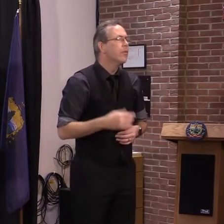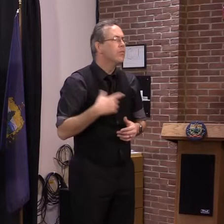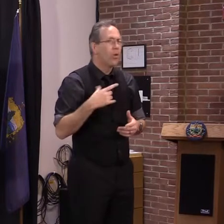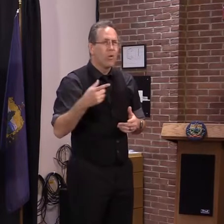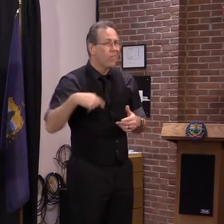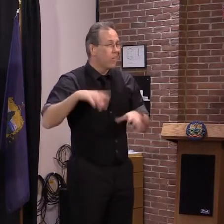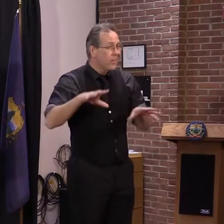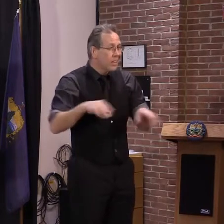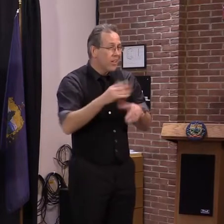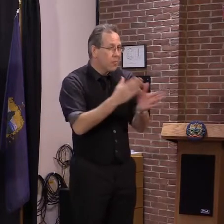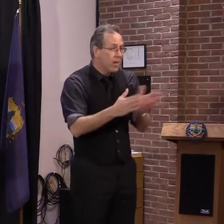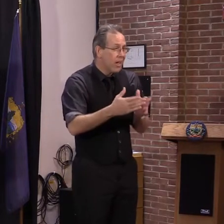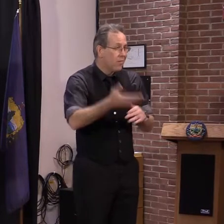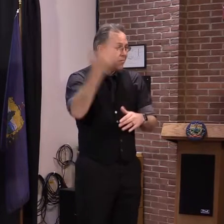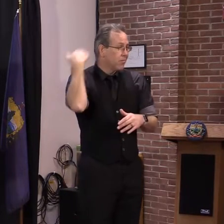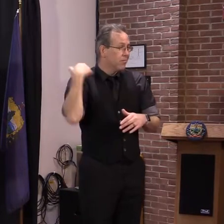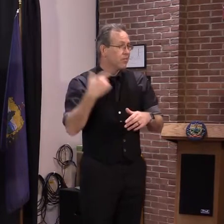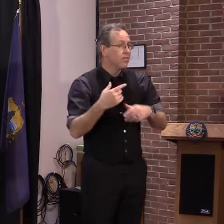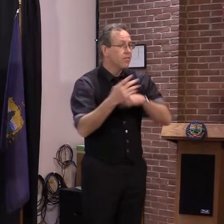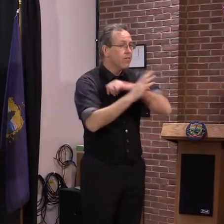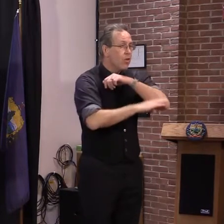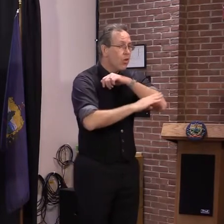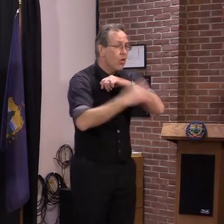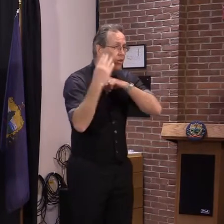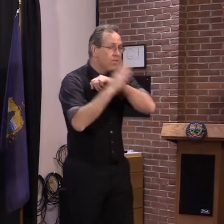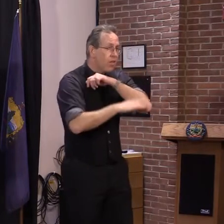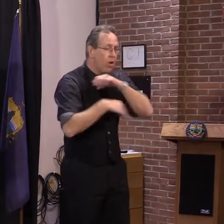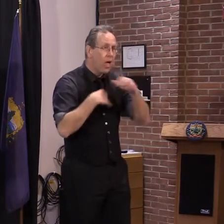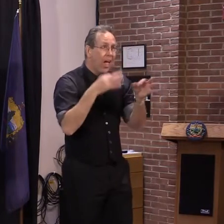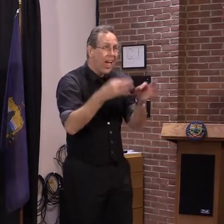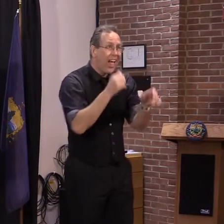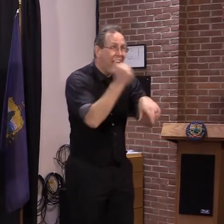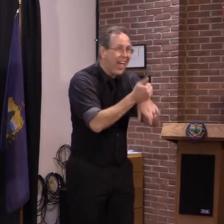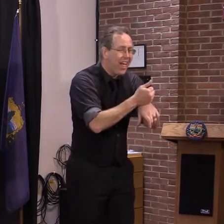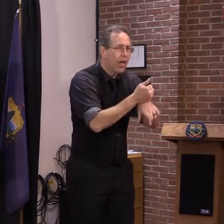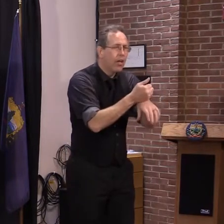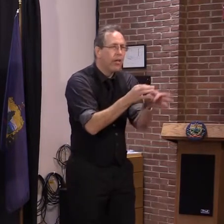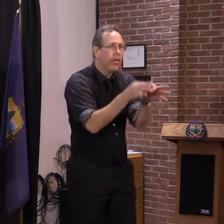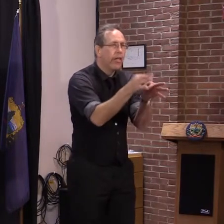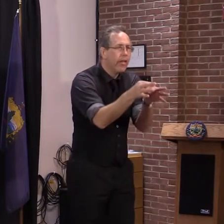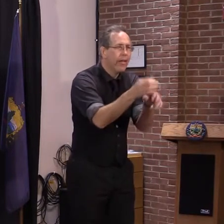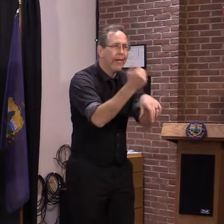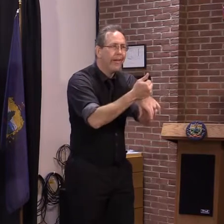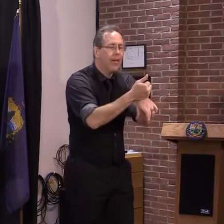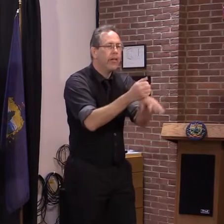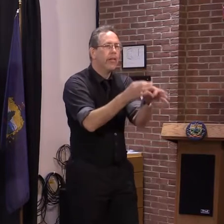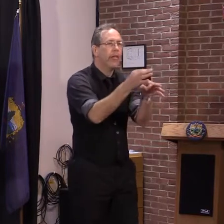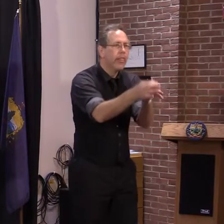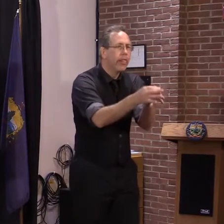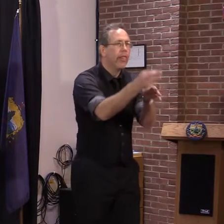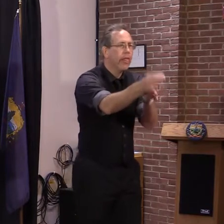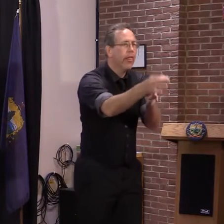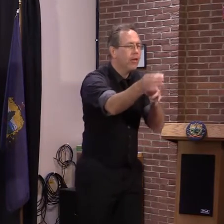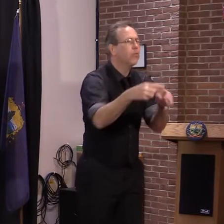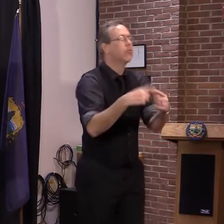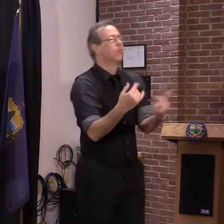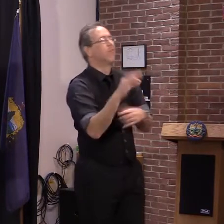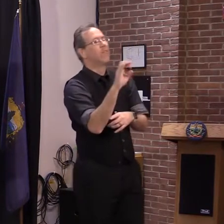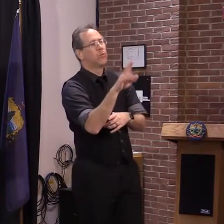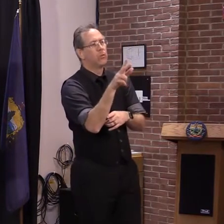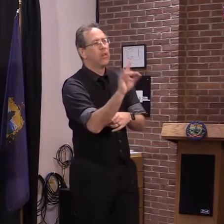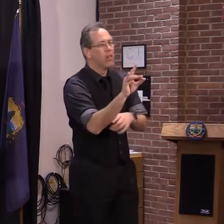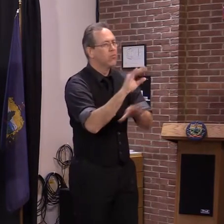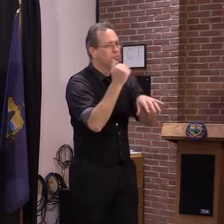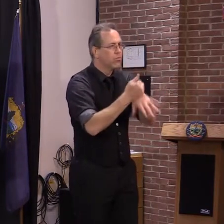August, but we delayed its implementation on several occasions, primarily to allow student vaccination rates to increase. And you might